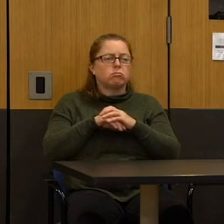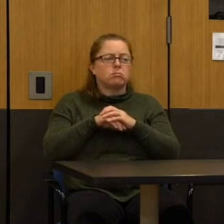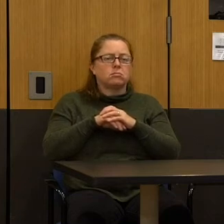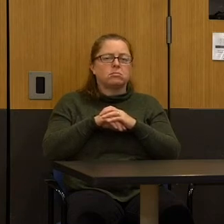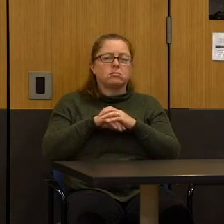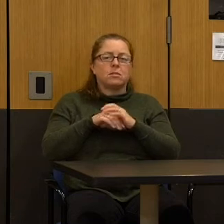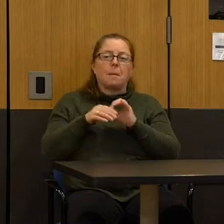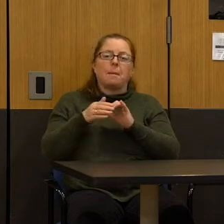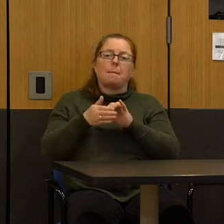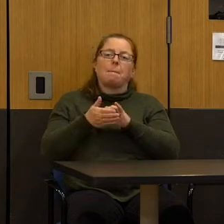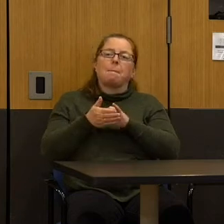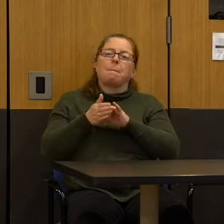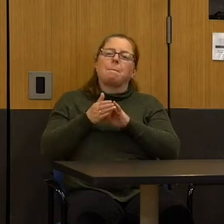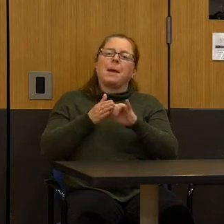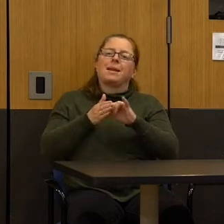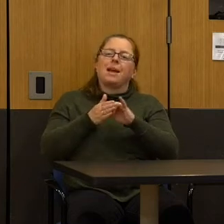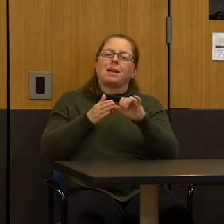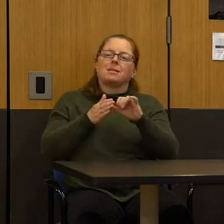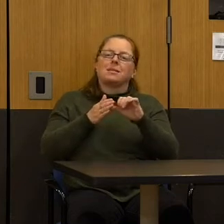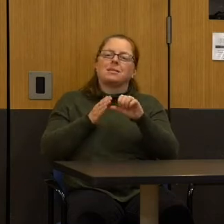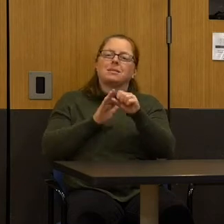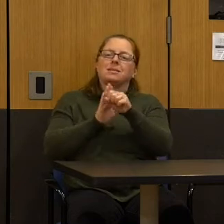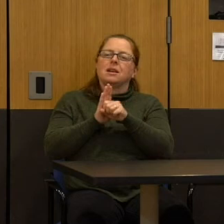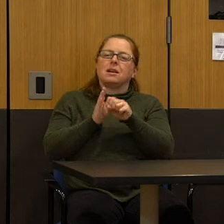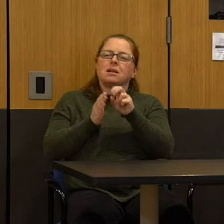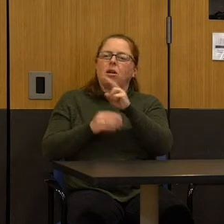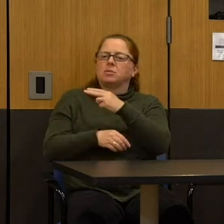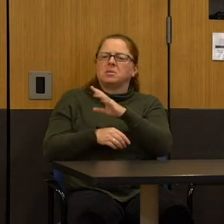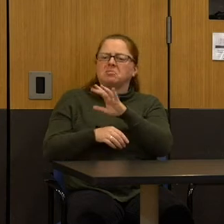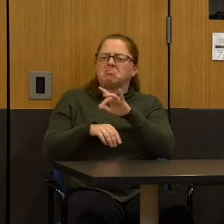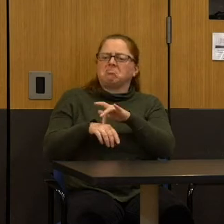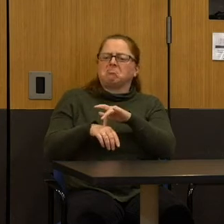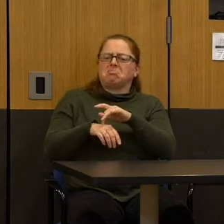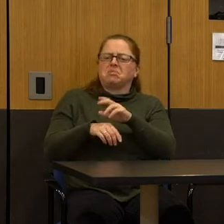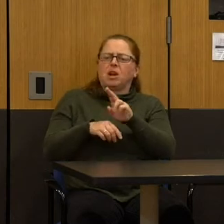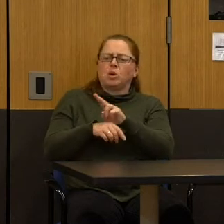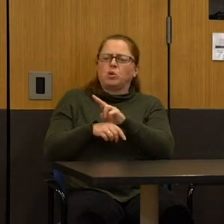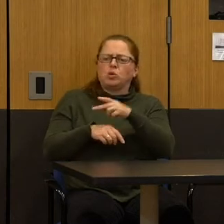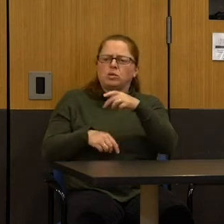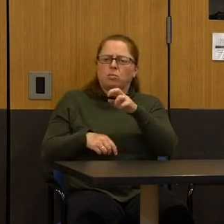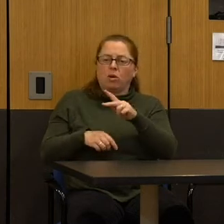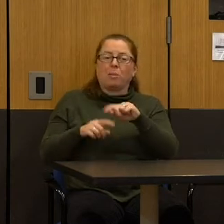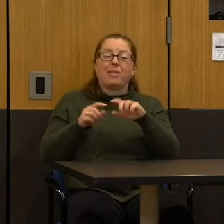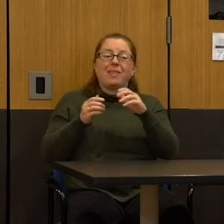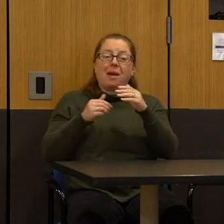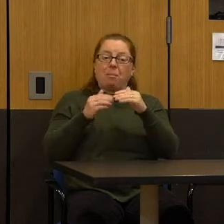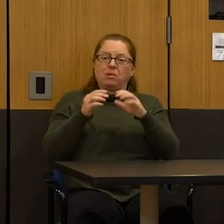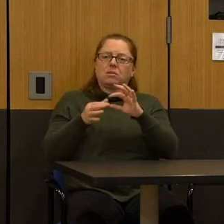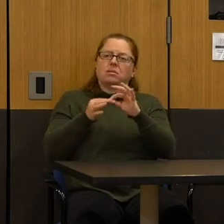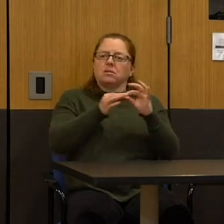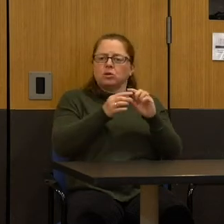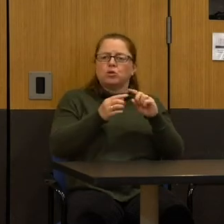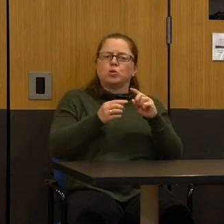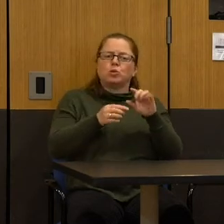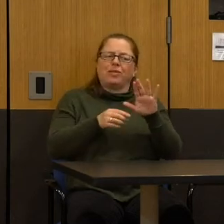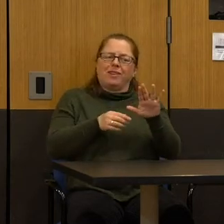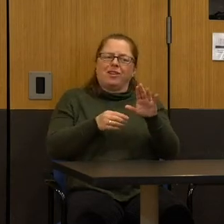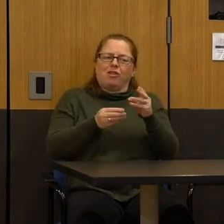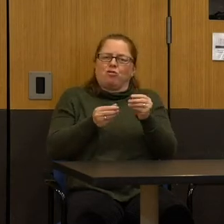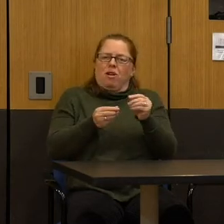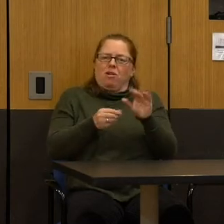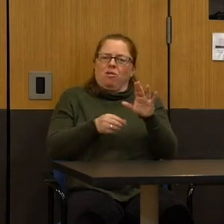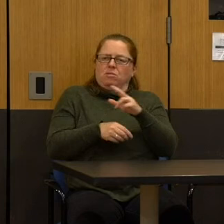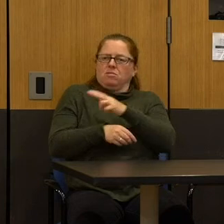Manhattan State Hospital had never used the park, but this was a new building on Manhattan State Hospital ground. And so I was